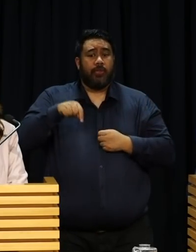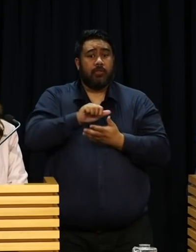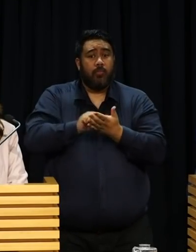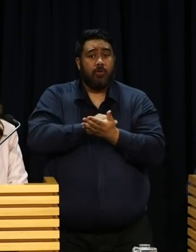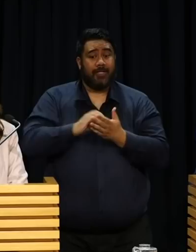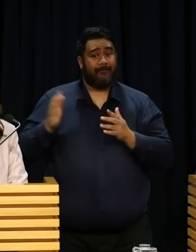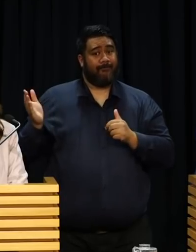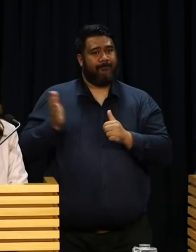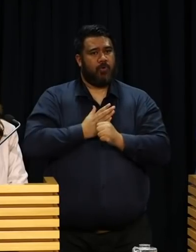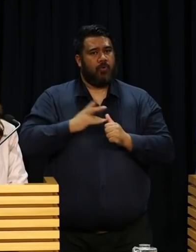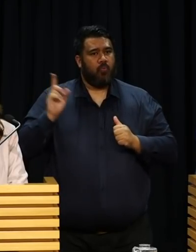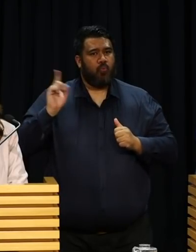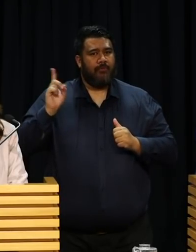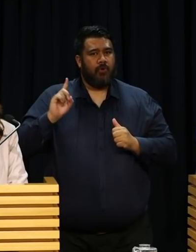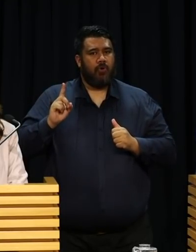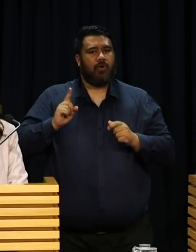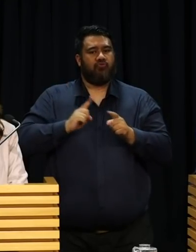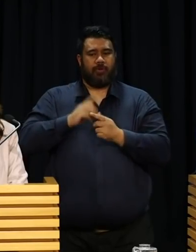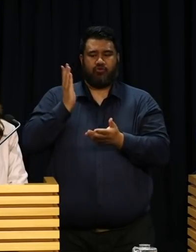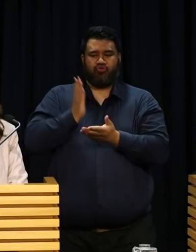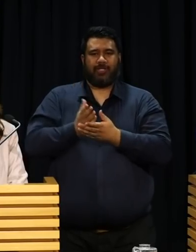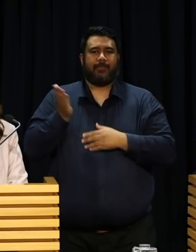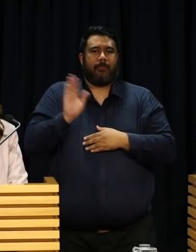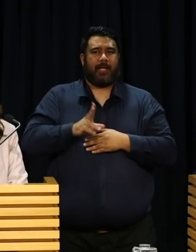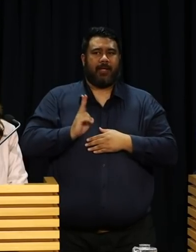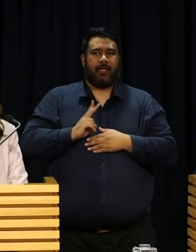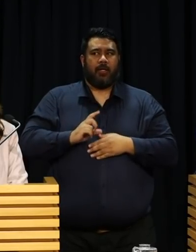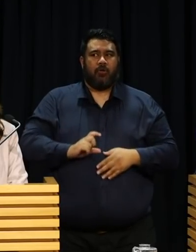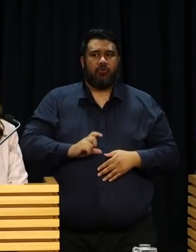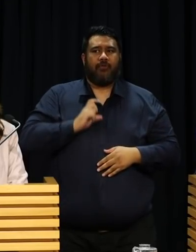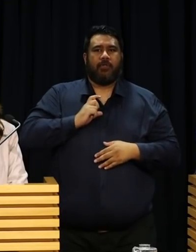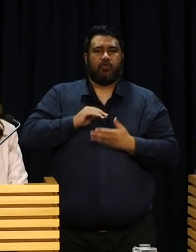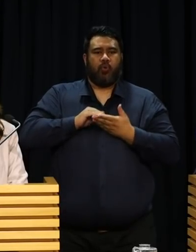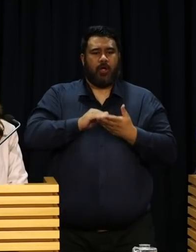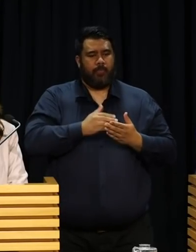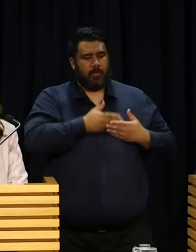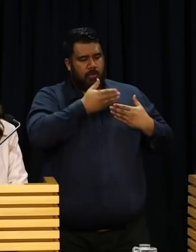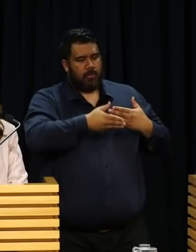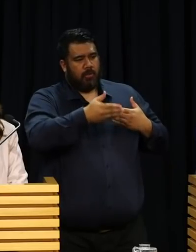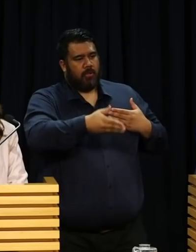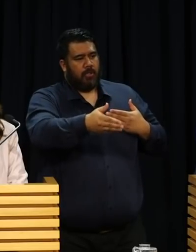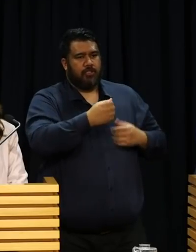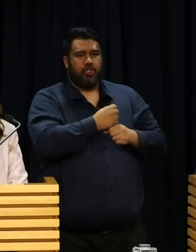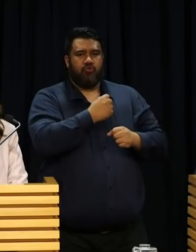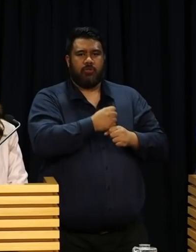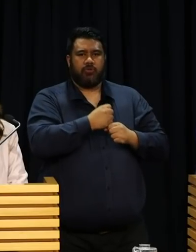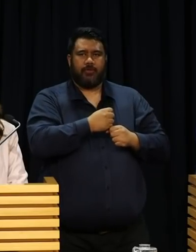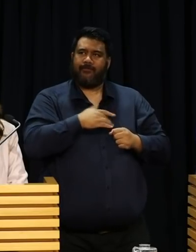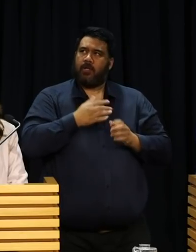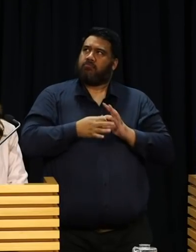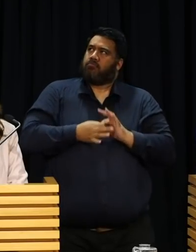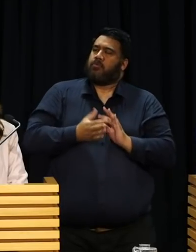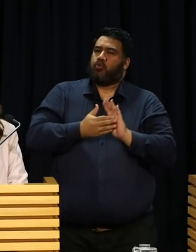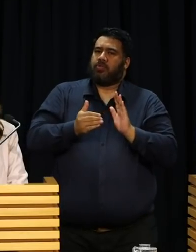and foremost, is restoring trust, building confidence in the next generation. I do not want my children or any